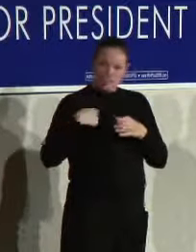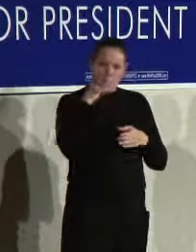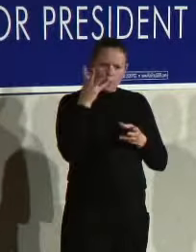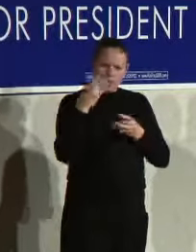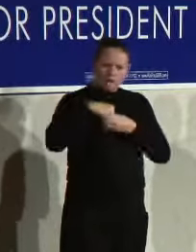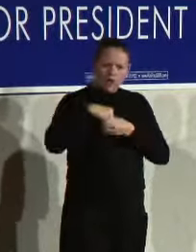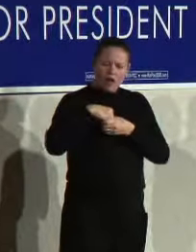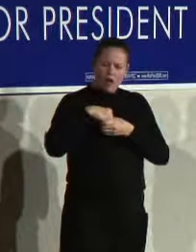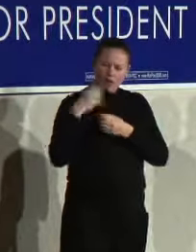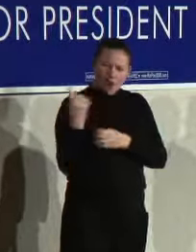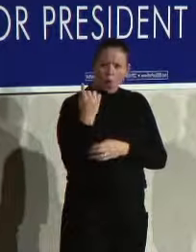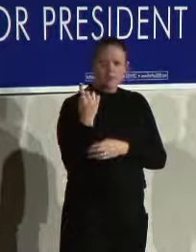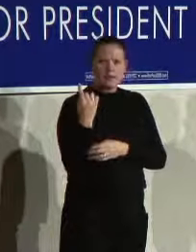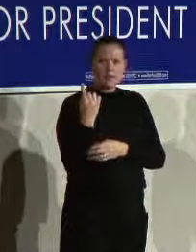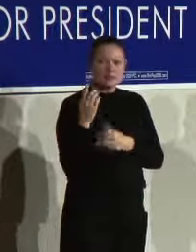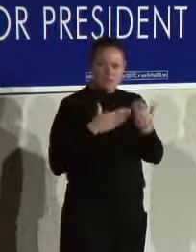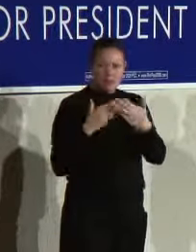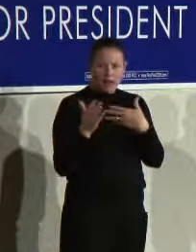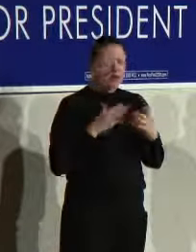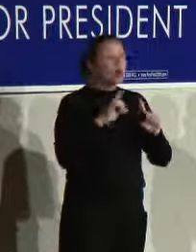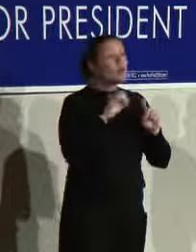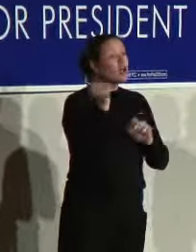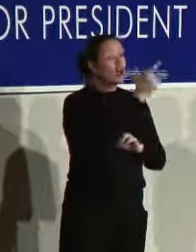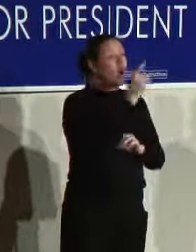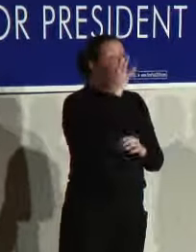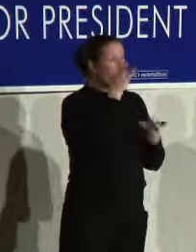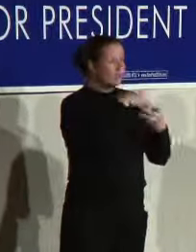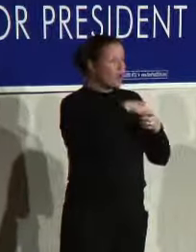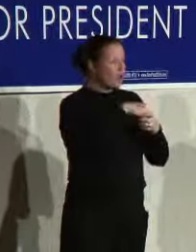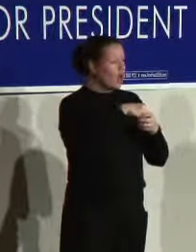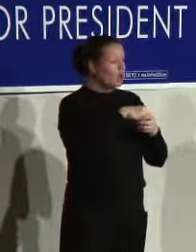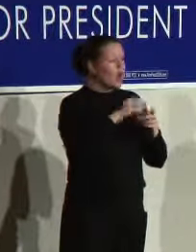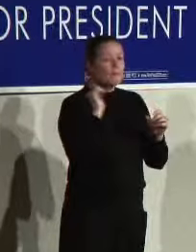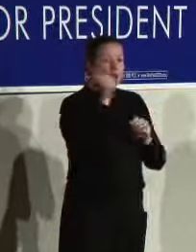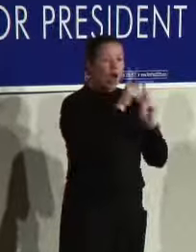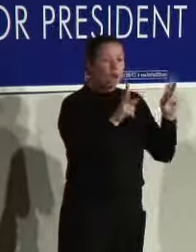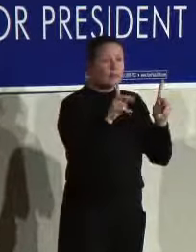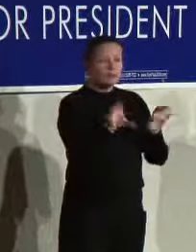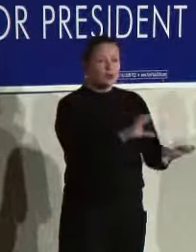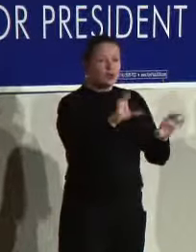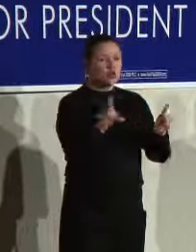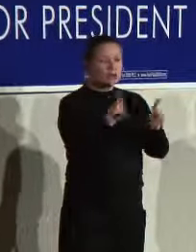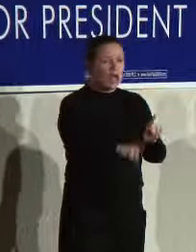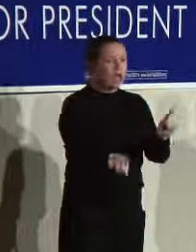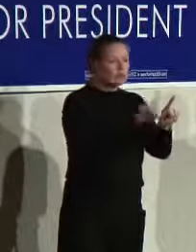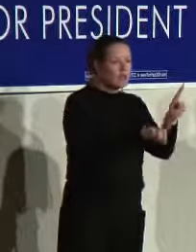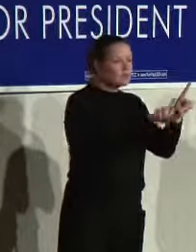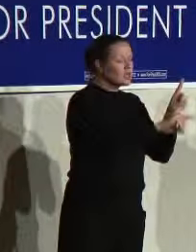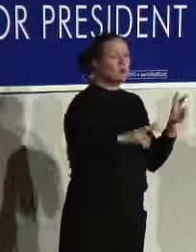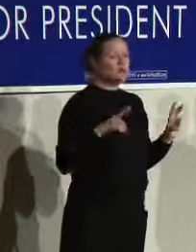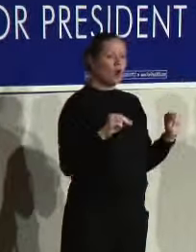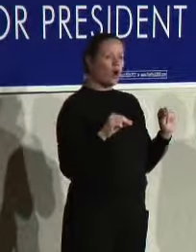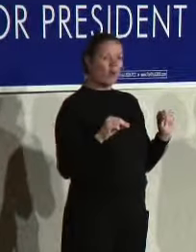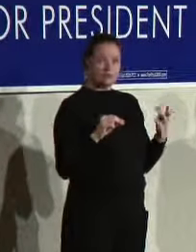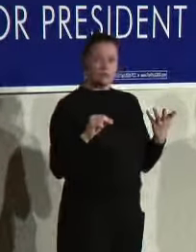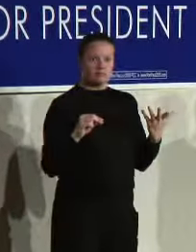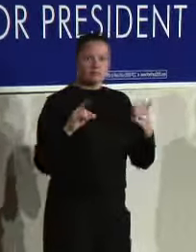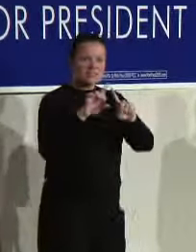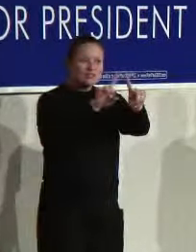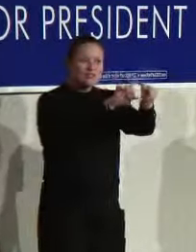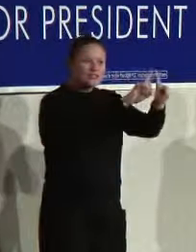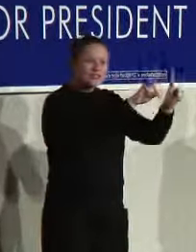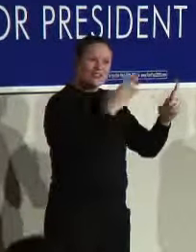in no matter what. But everybody's going to be involved, but not everybody's going to do exactly the same thing. And that's good. I think that's